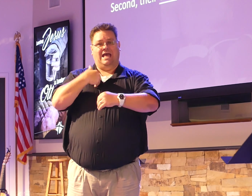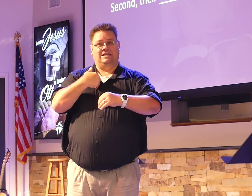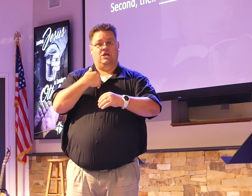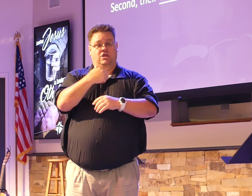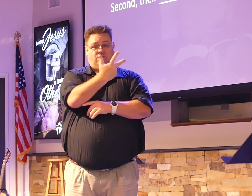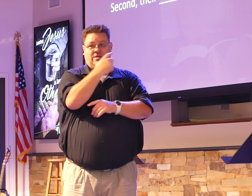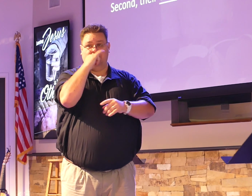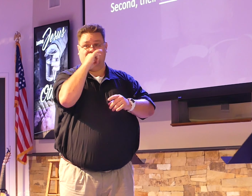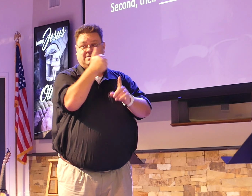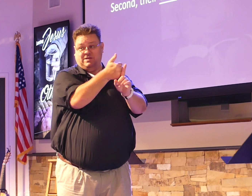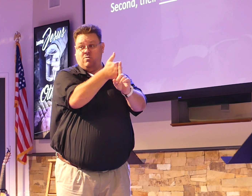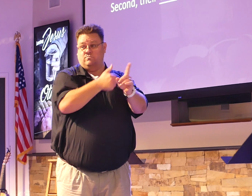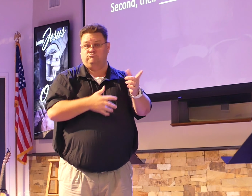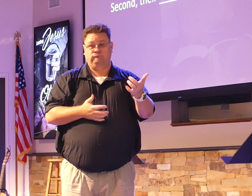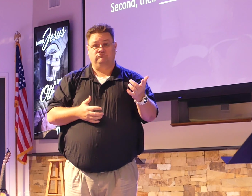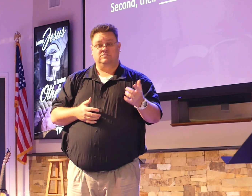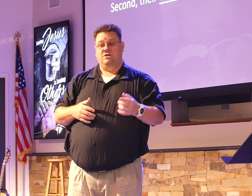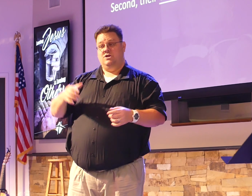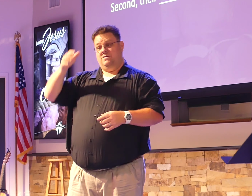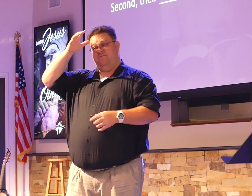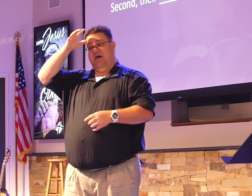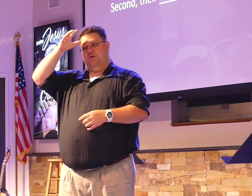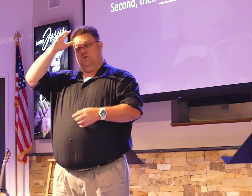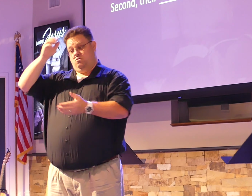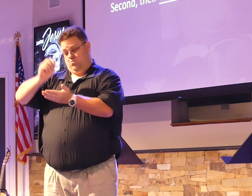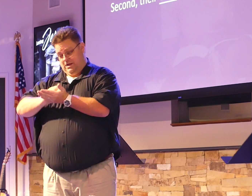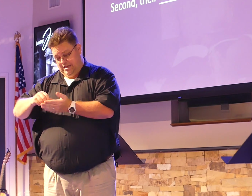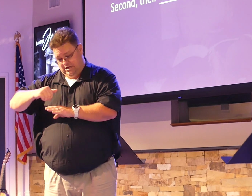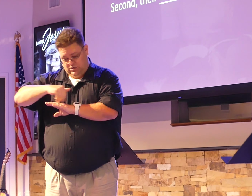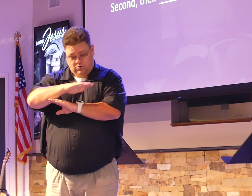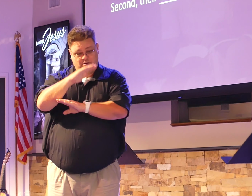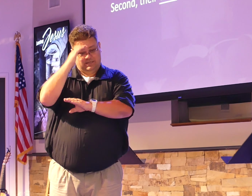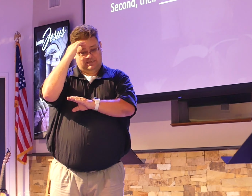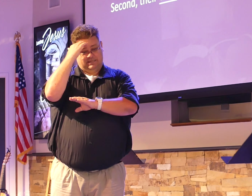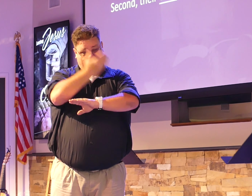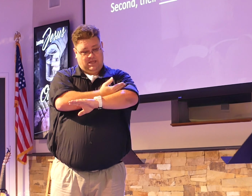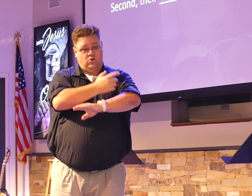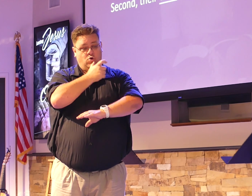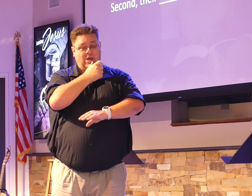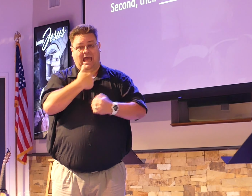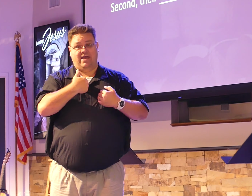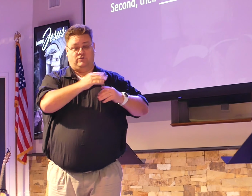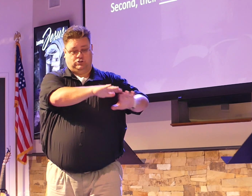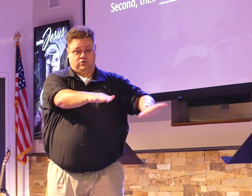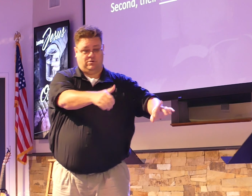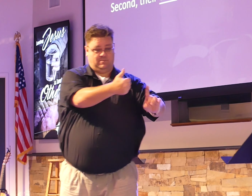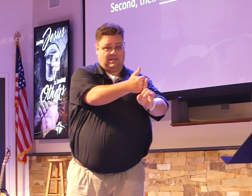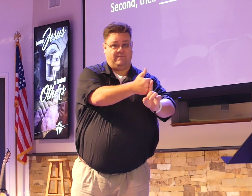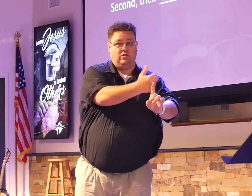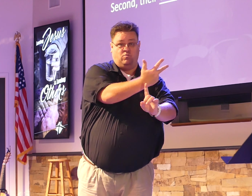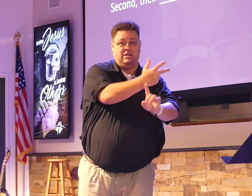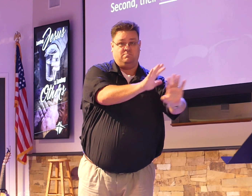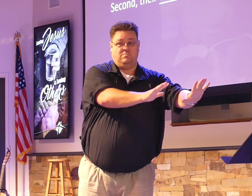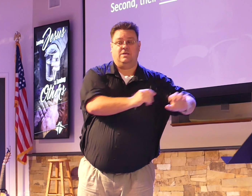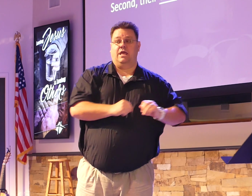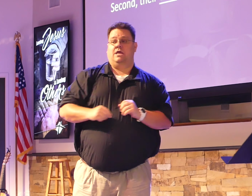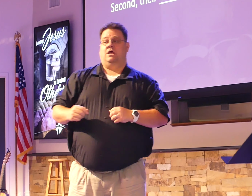own. And this dad's writing this letter to his son, who's now a dad. And he's reminding